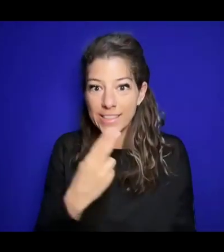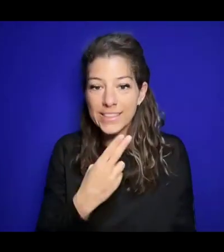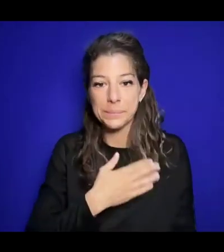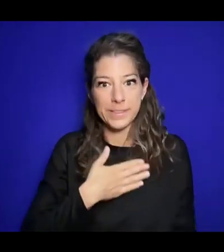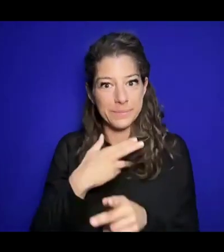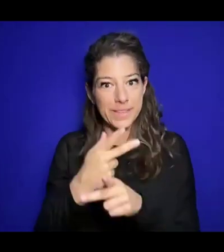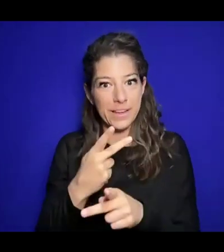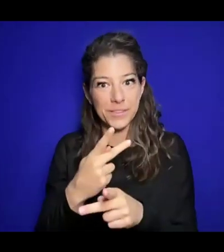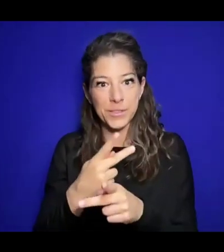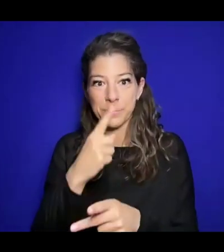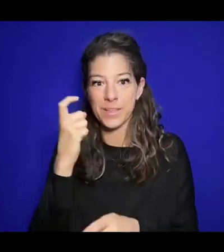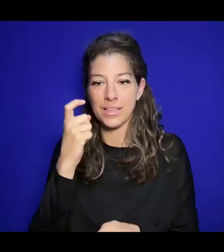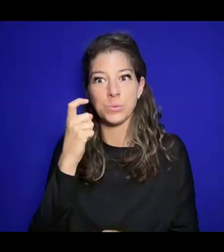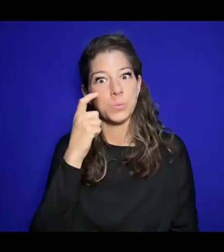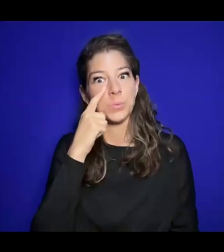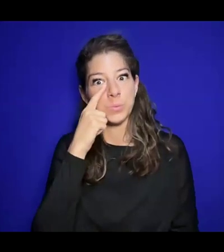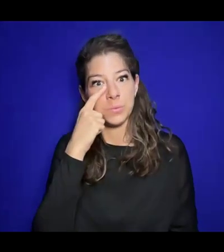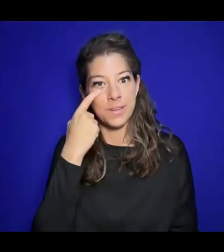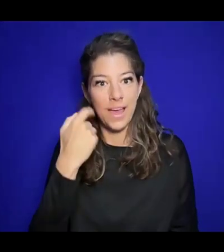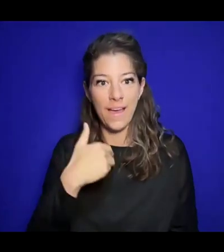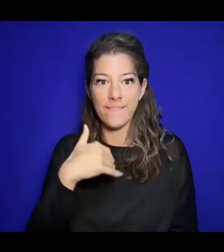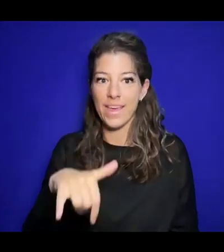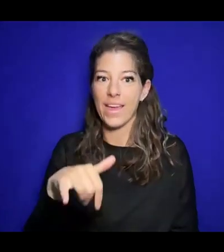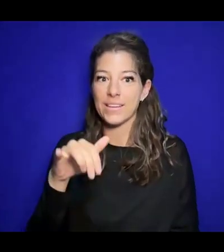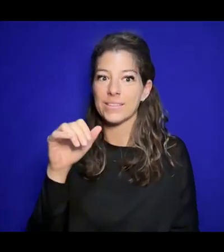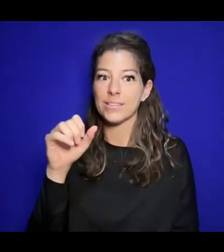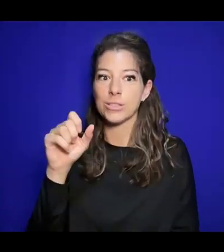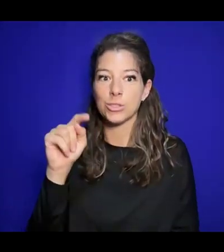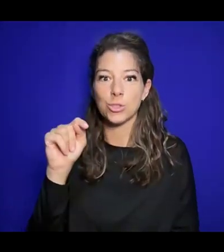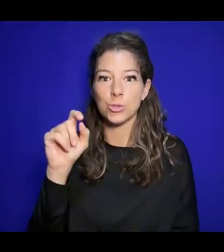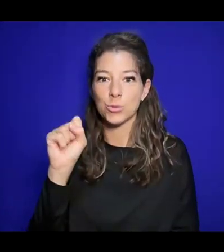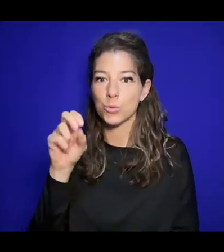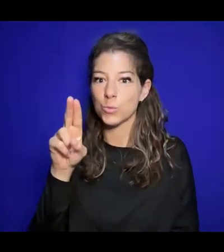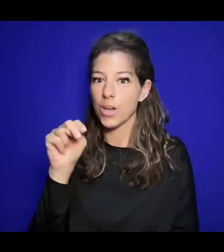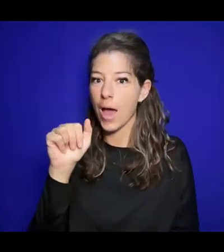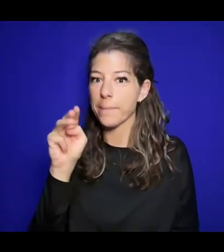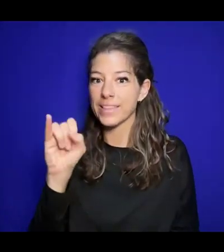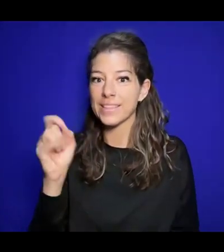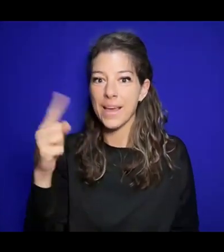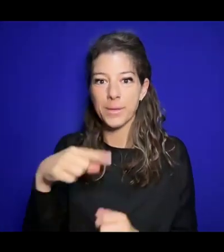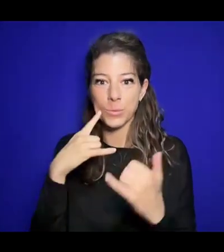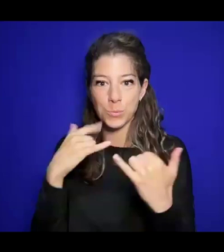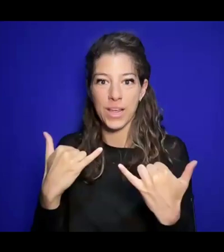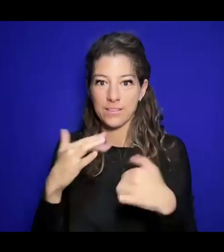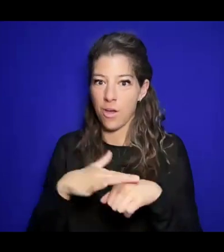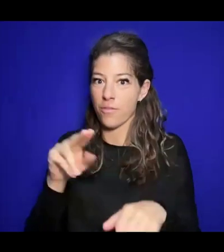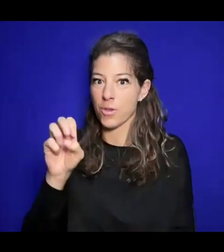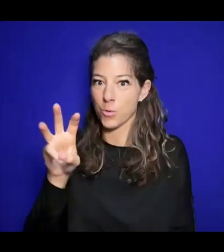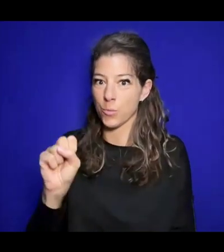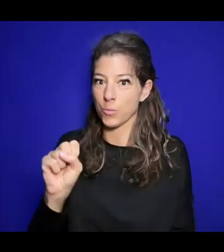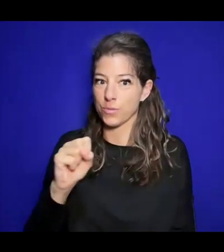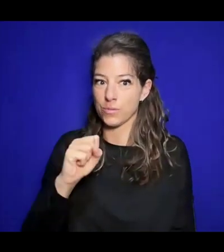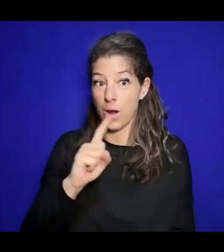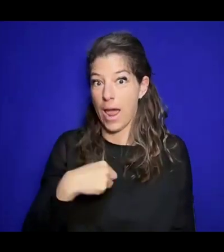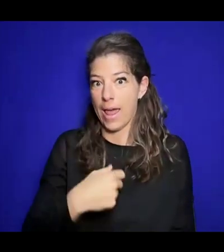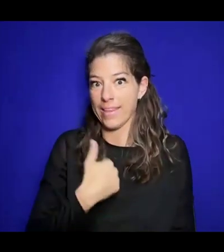be careful because we have that tsunami coming today. So it's all over the news where I am. So